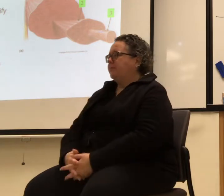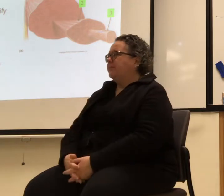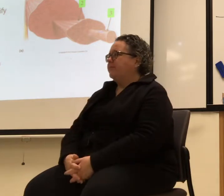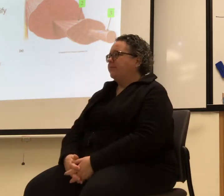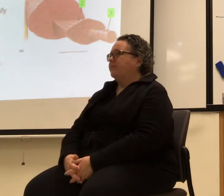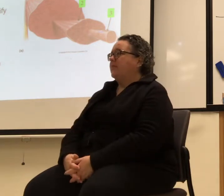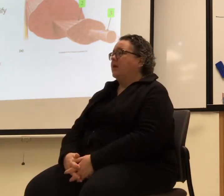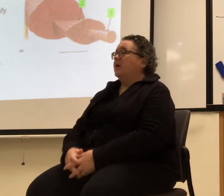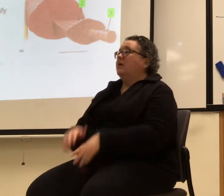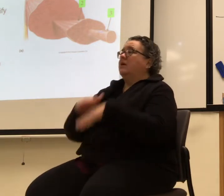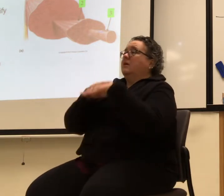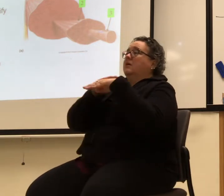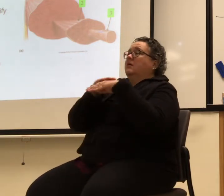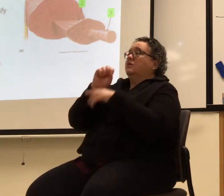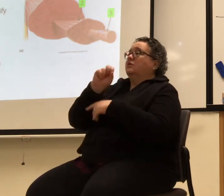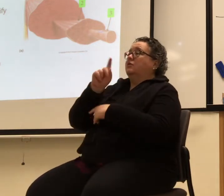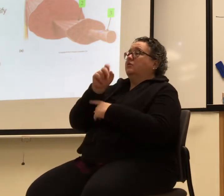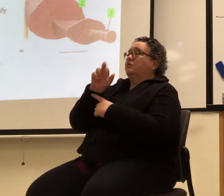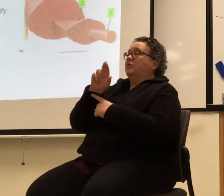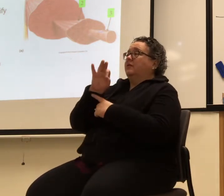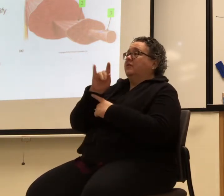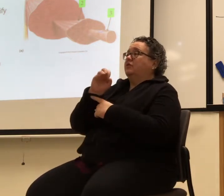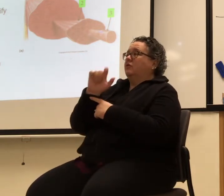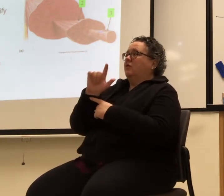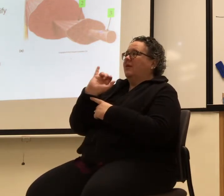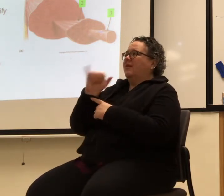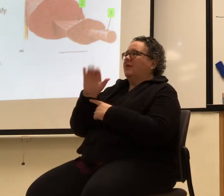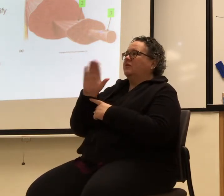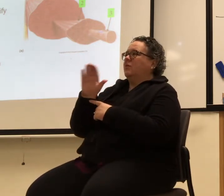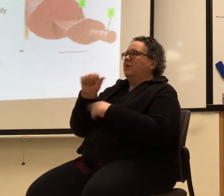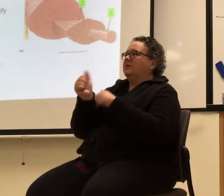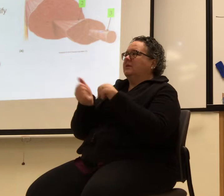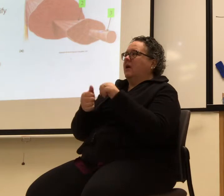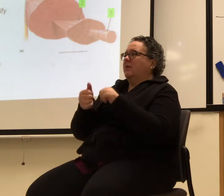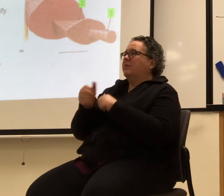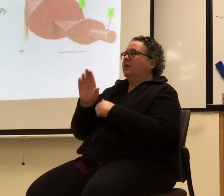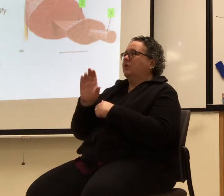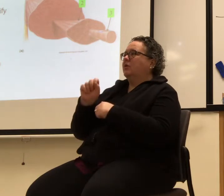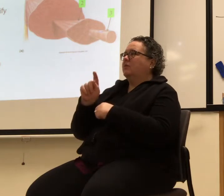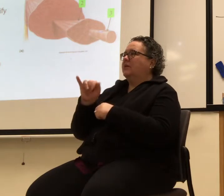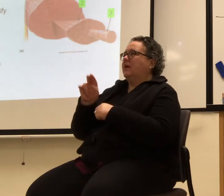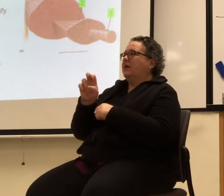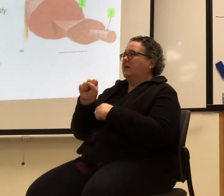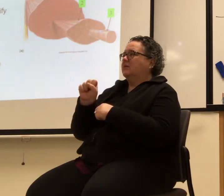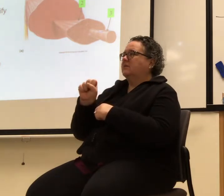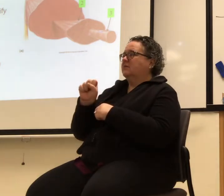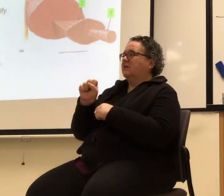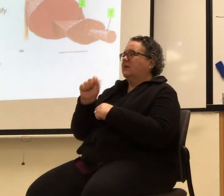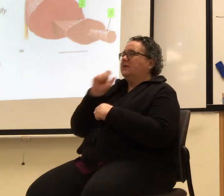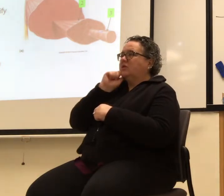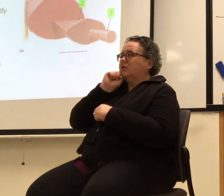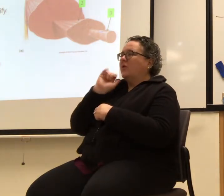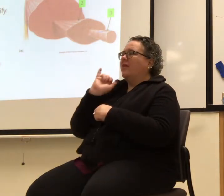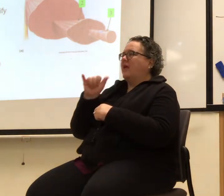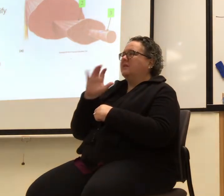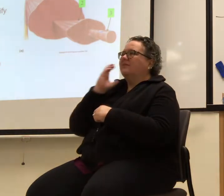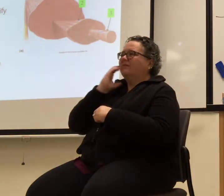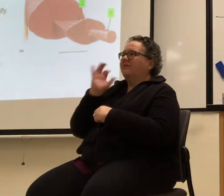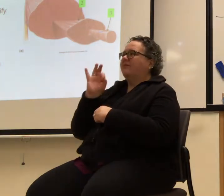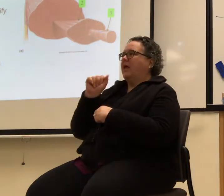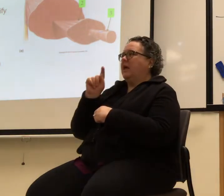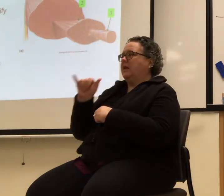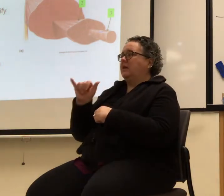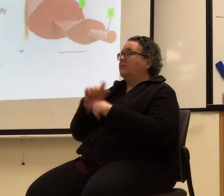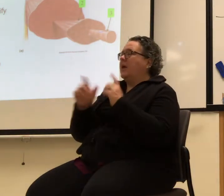The superficial fascia is your subcutaneous tissue, right? It's fatty. But anyways, that's where the term comes from. It covers your whole muscle.